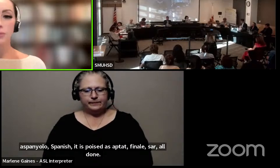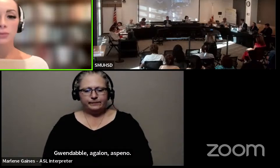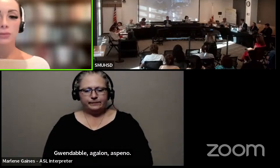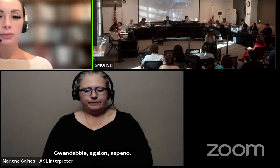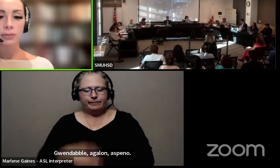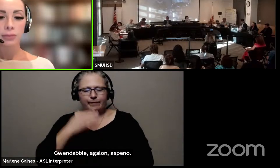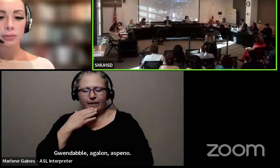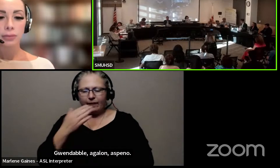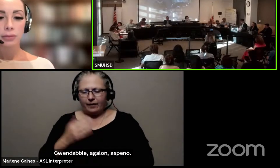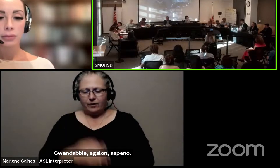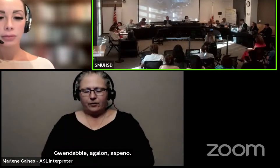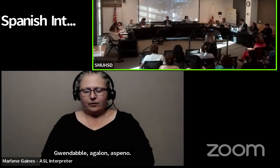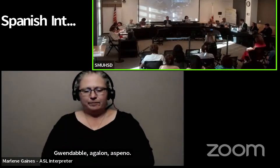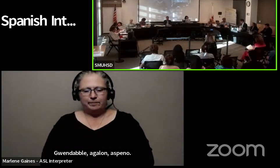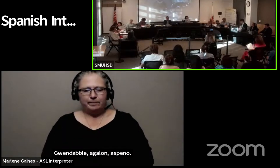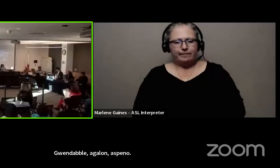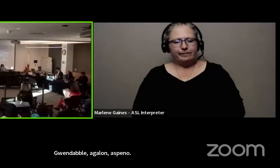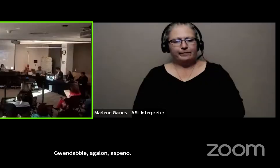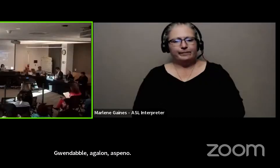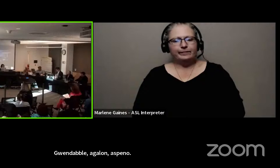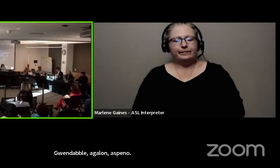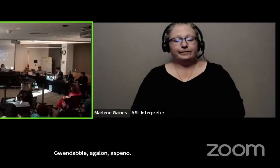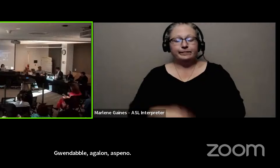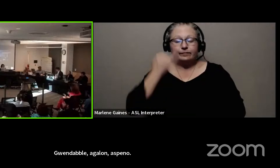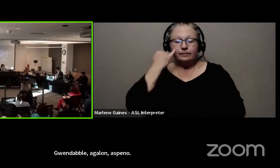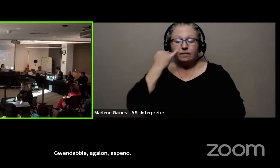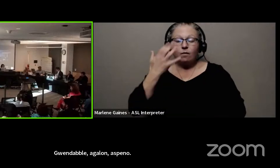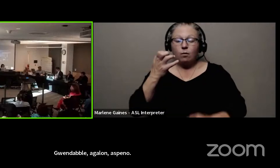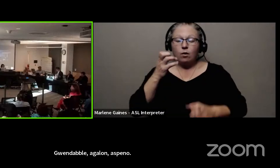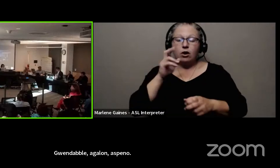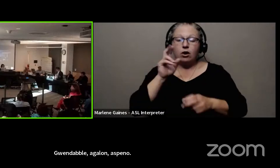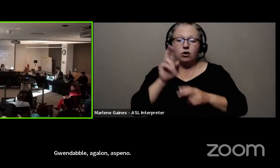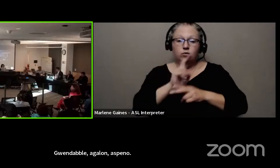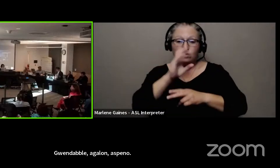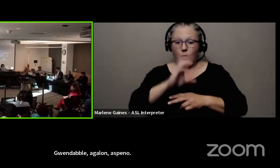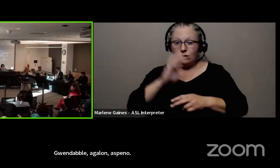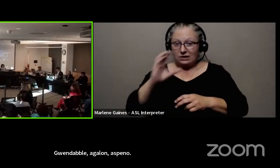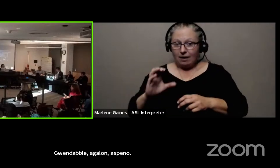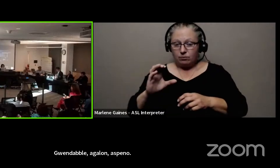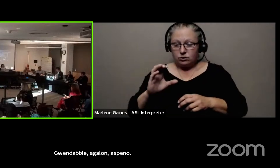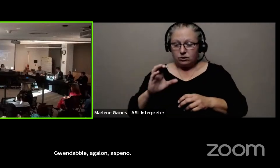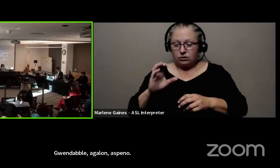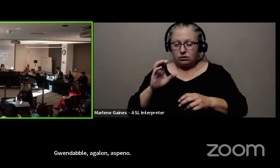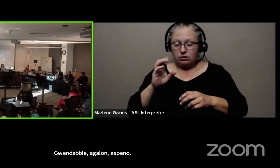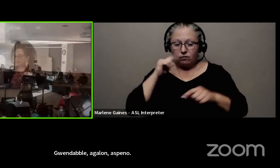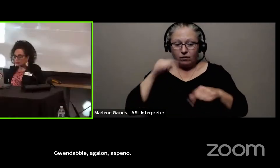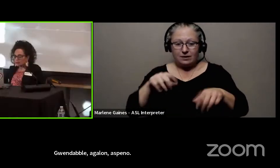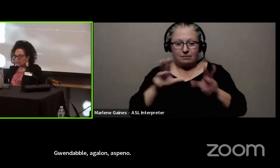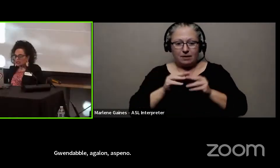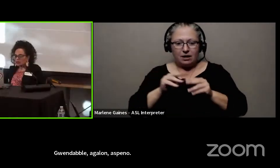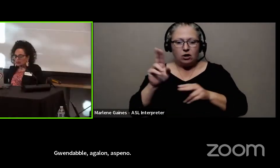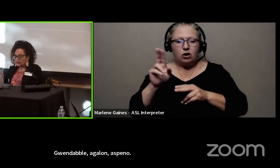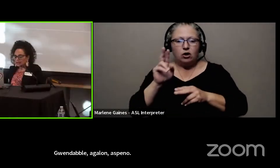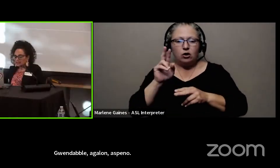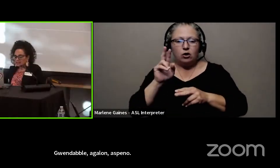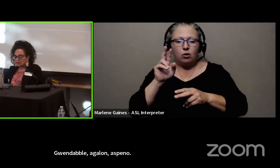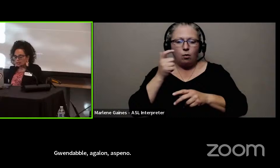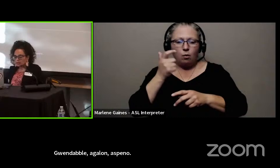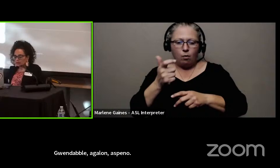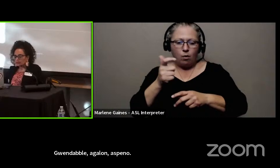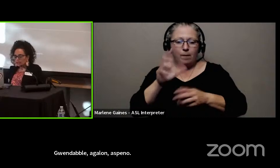you. Muchas gracias. If you wish to view closed captions of this meeting, please view the meeting on